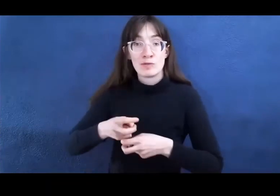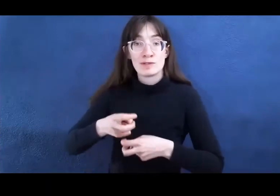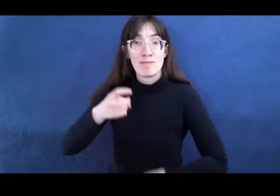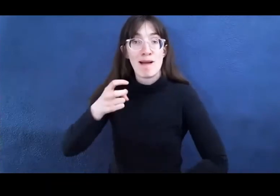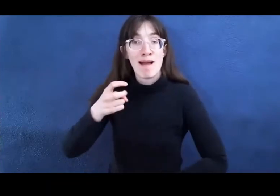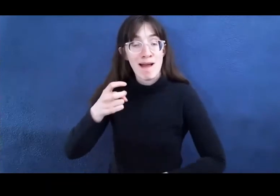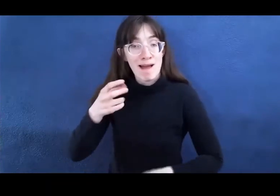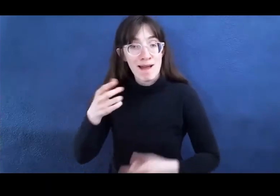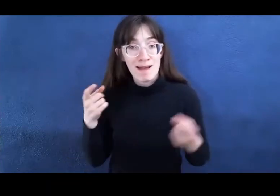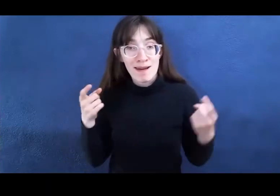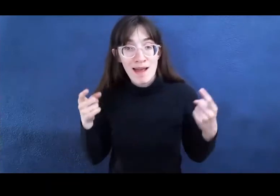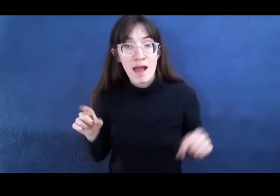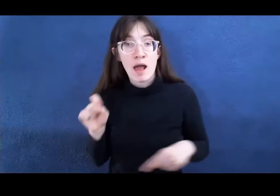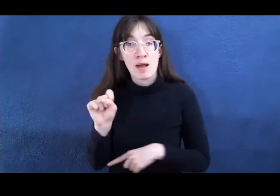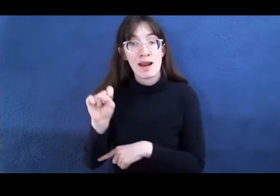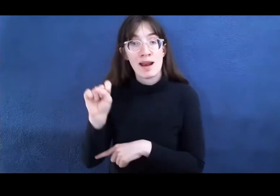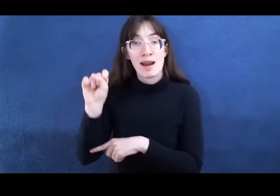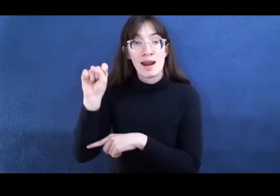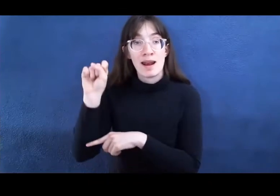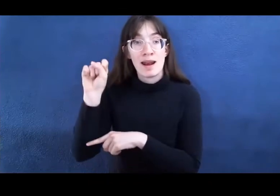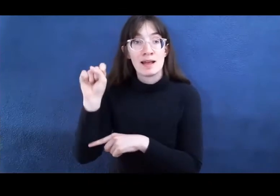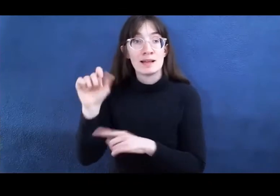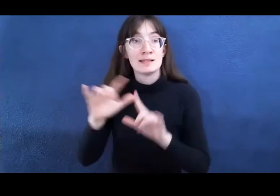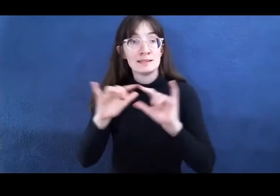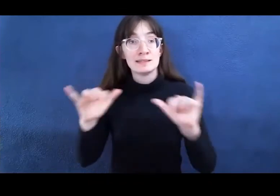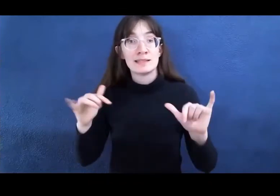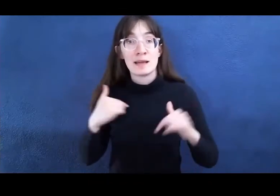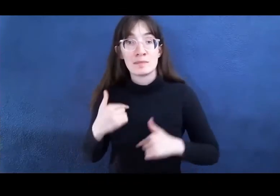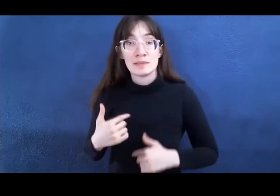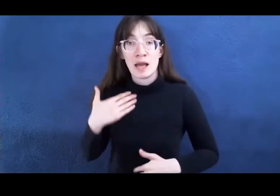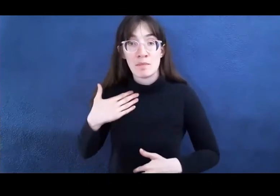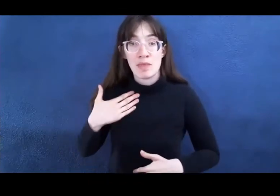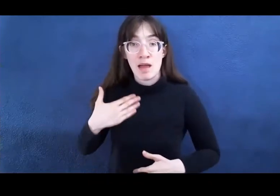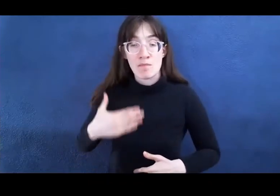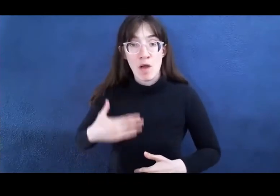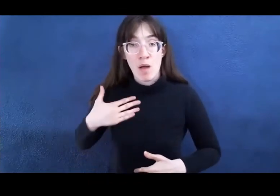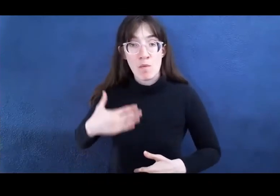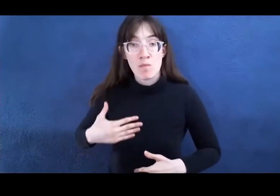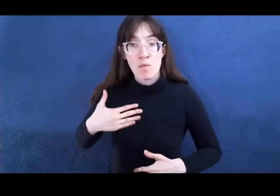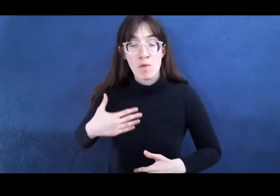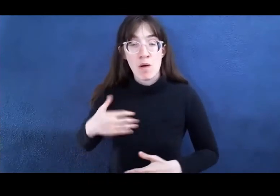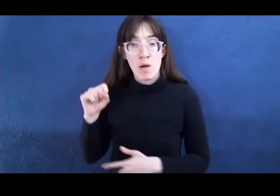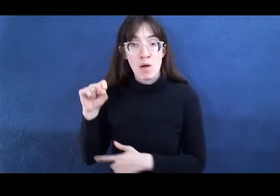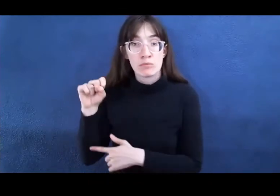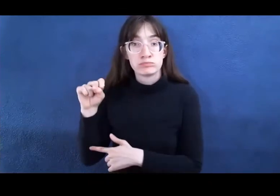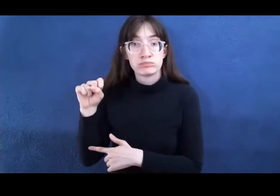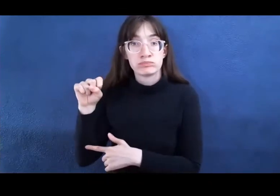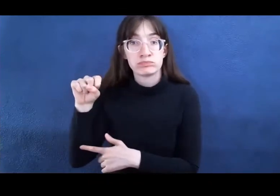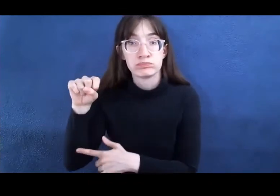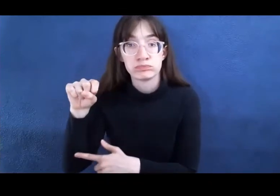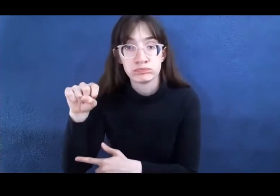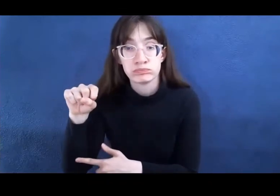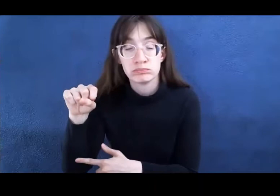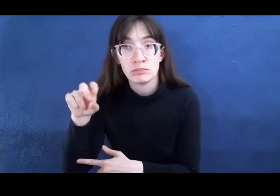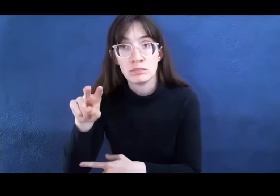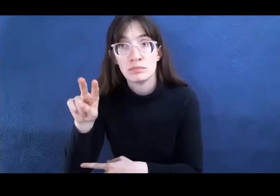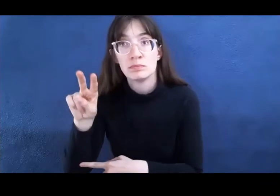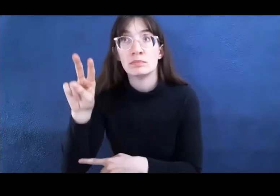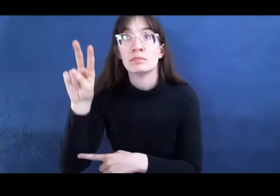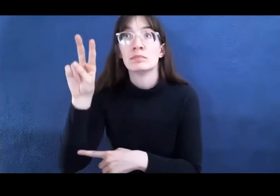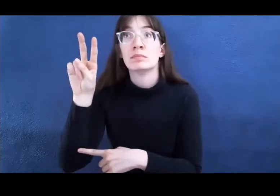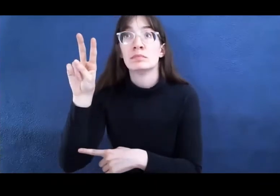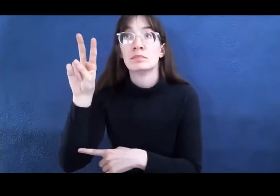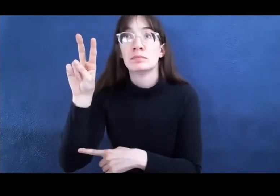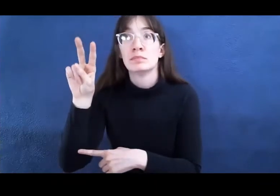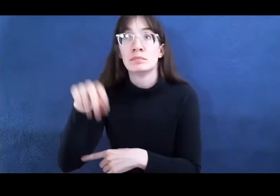you also start to lean your upper body forward. So you might be looking up, maybe you're leaning forward. And as you're ready,